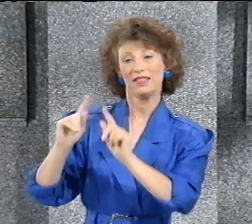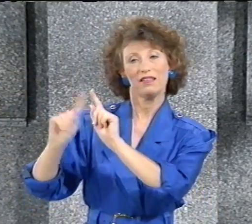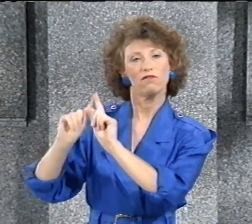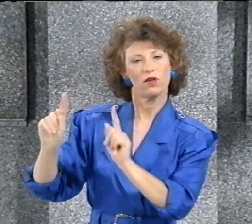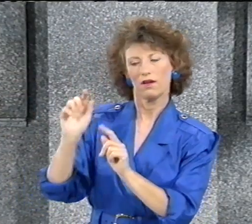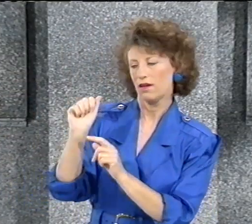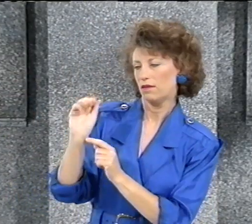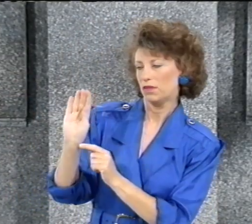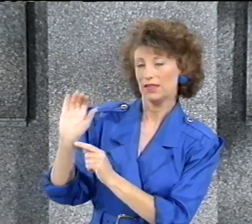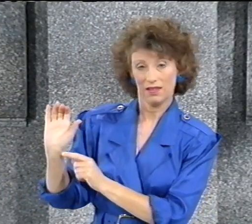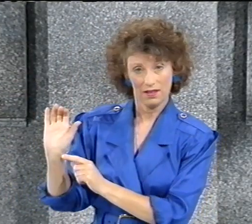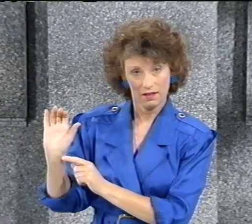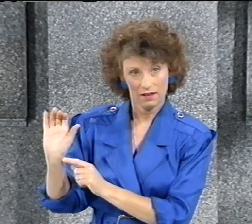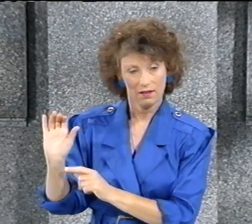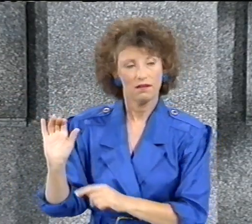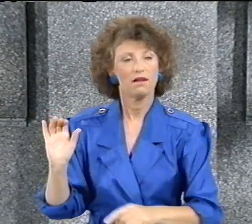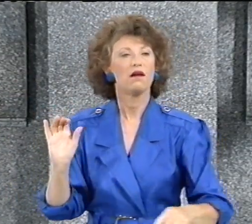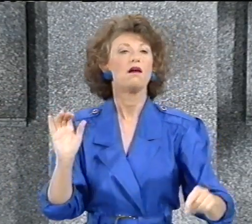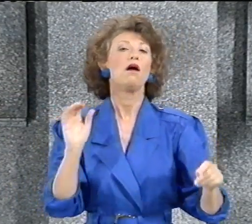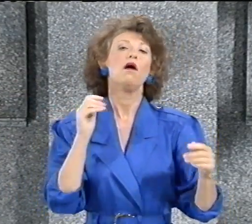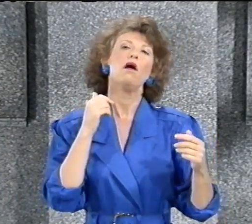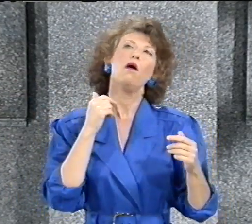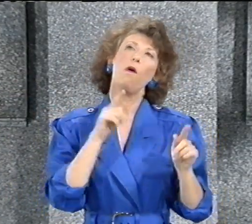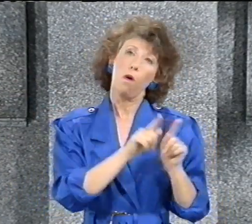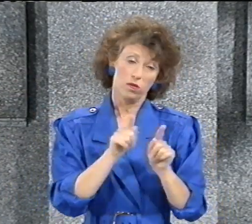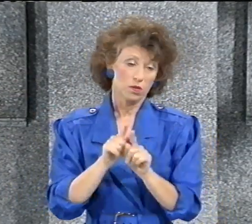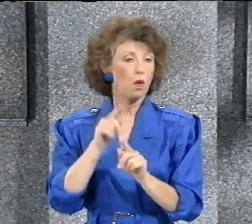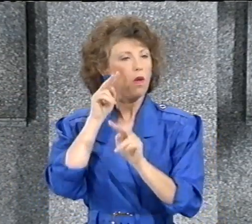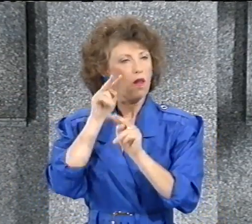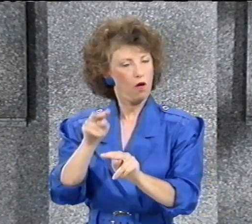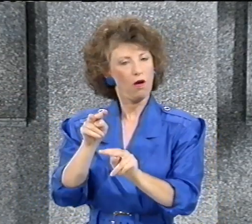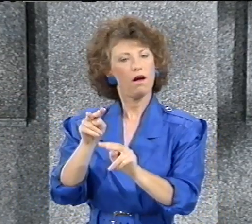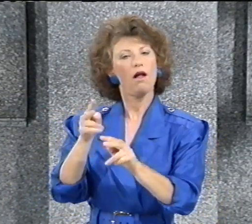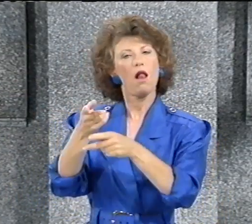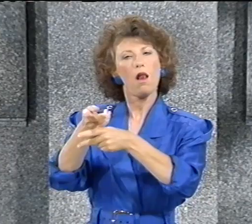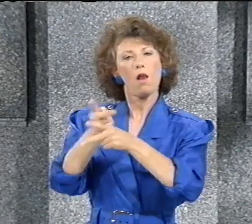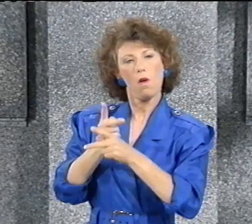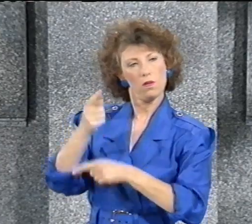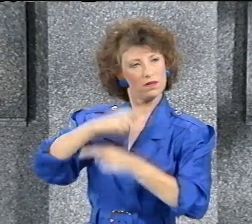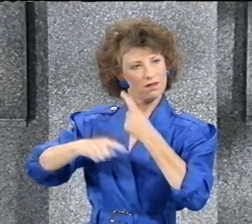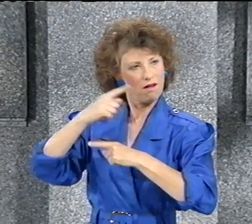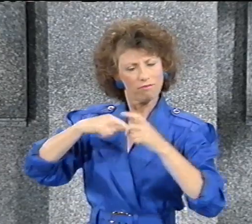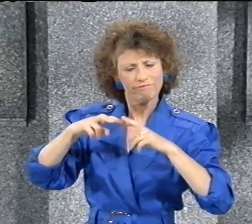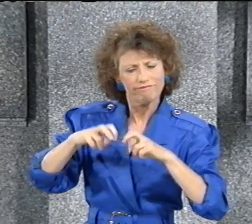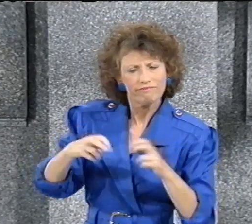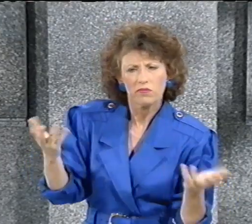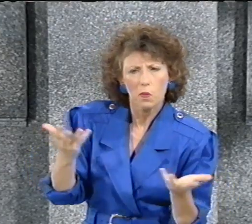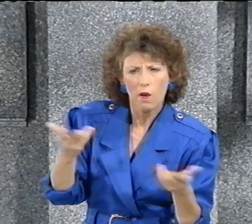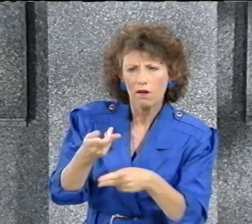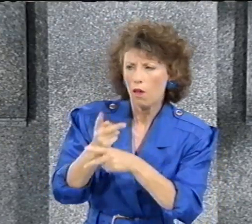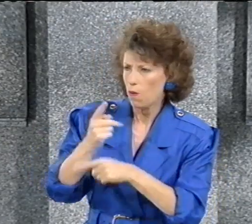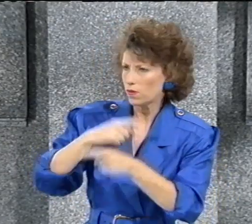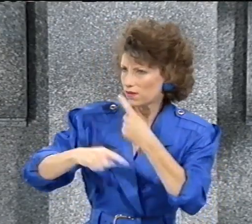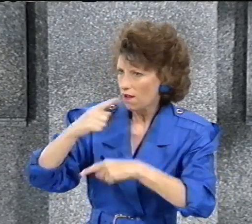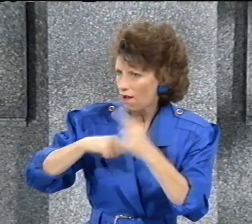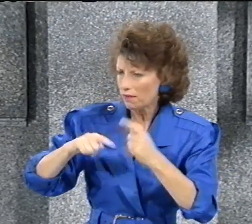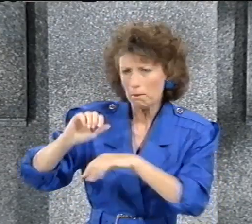that deaf people use for certain letters of the alphabet. We'll spend some time on loan signs that are part of